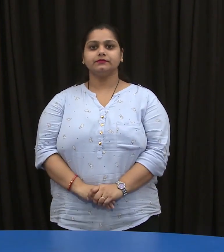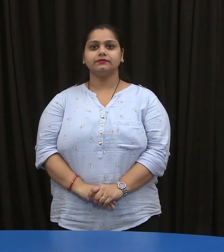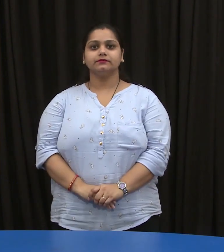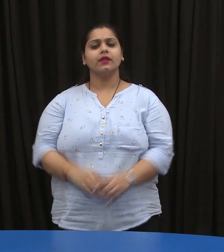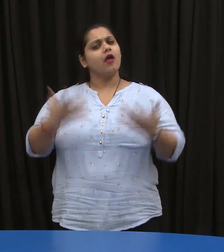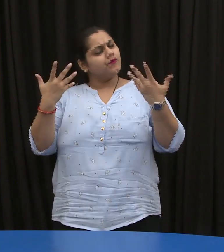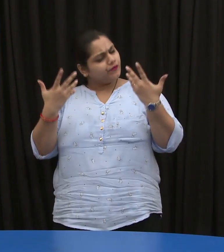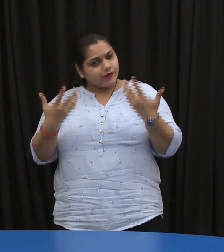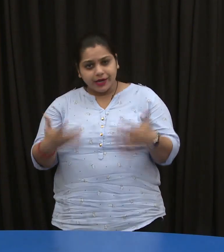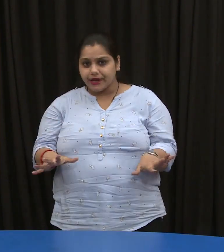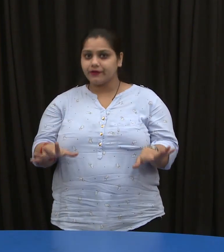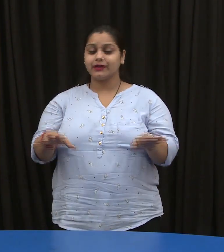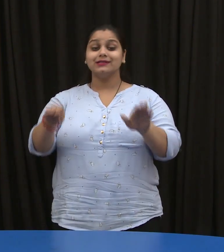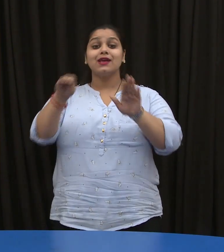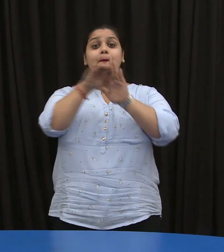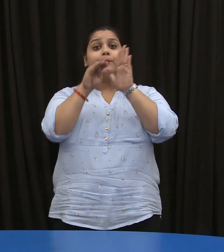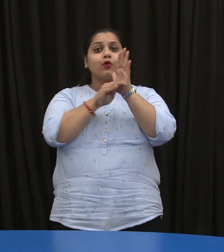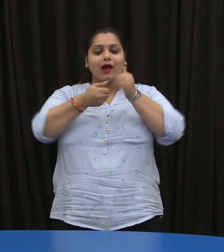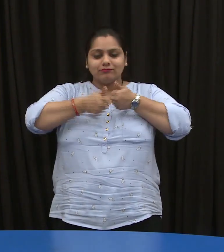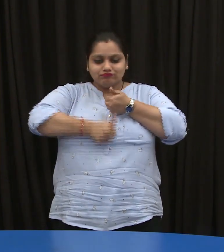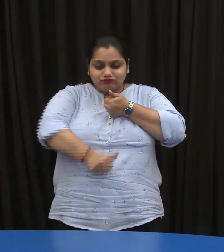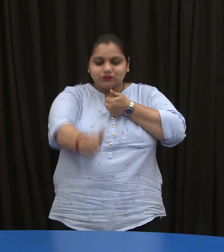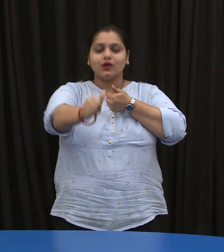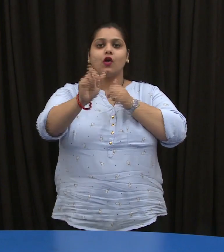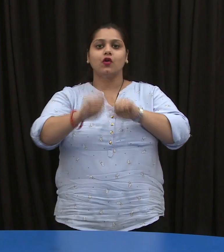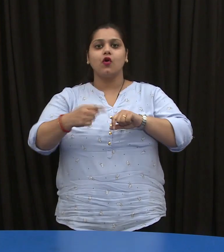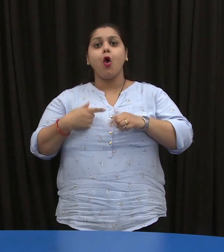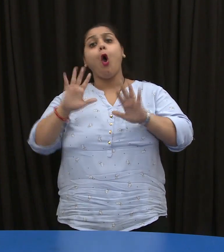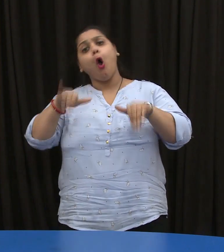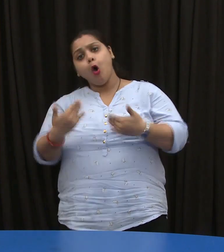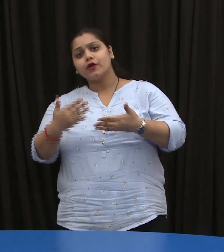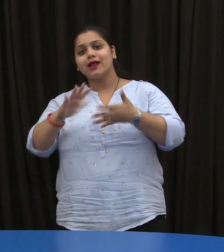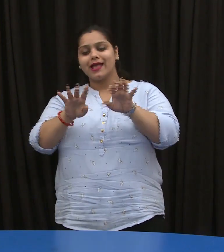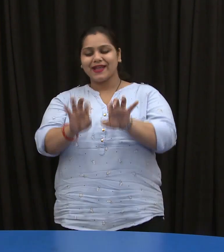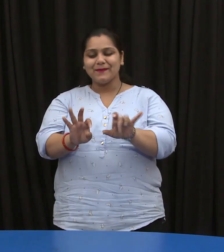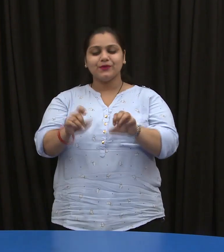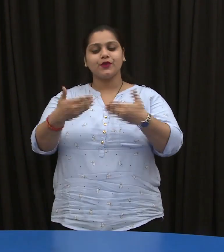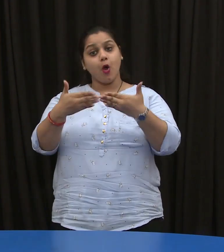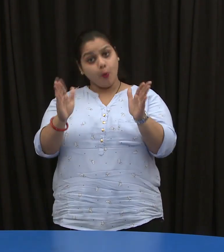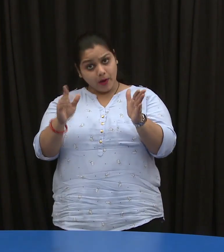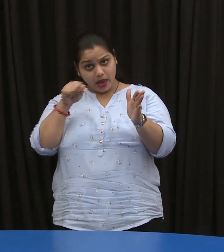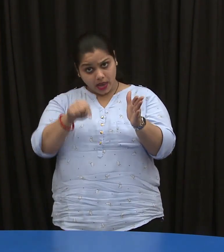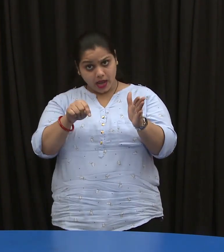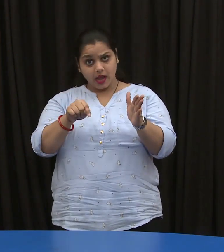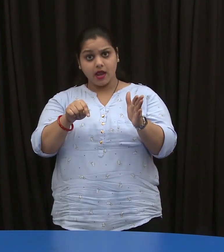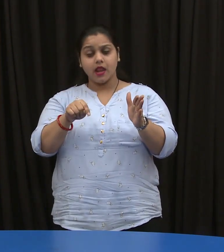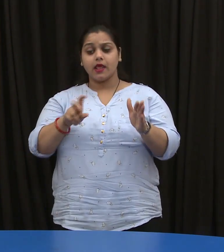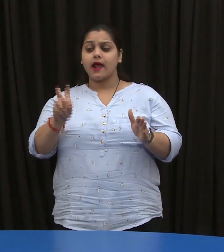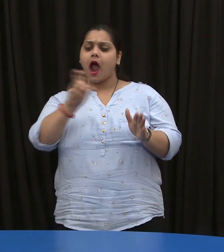Whenever a program is run or a window is opened, an icon representing